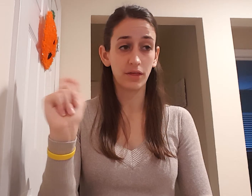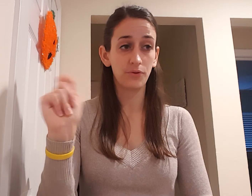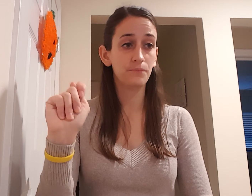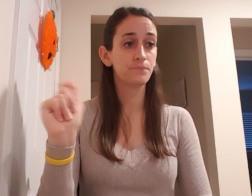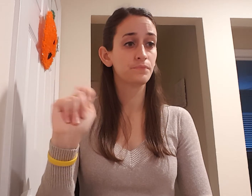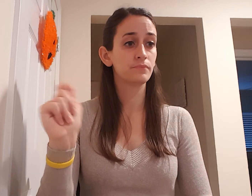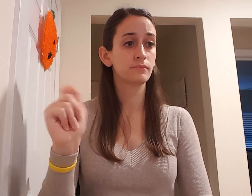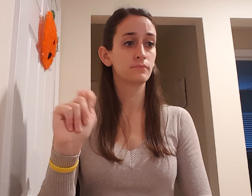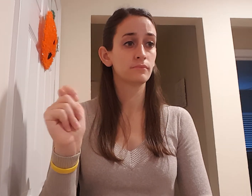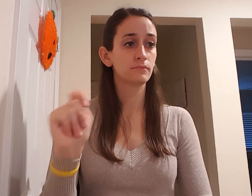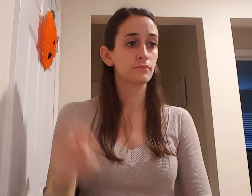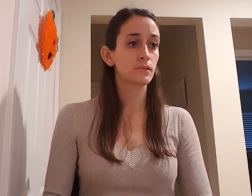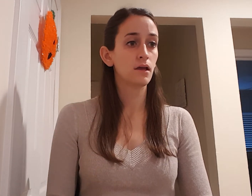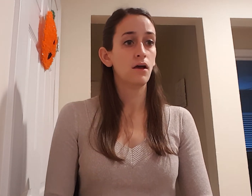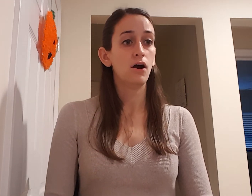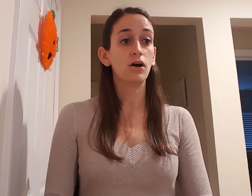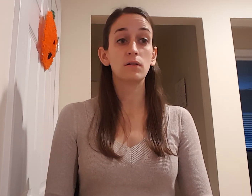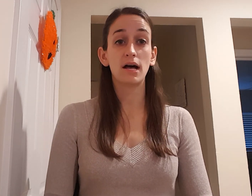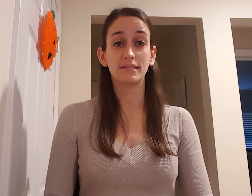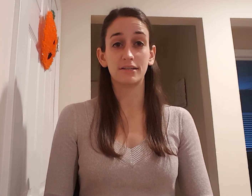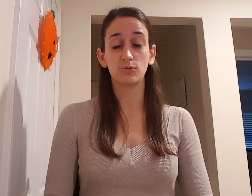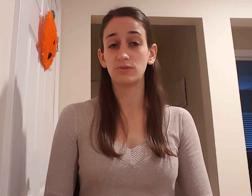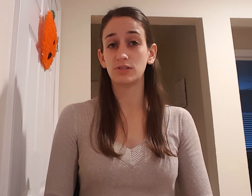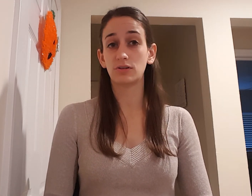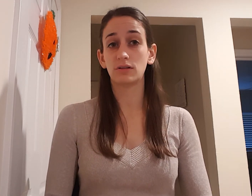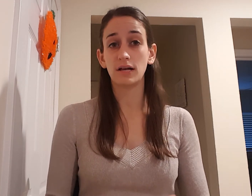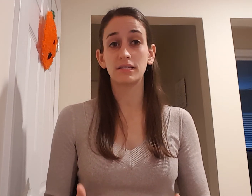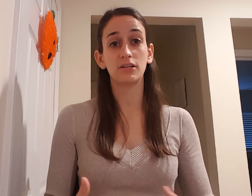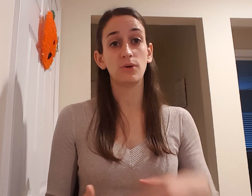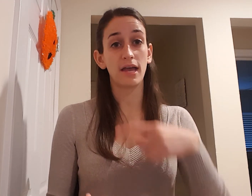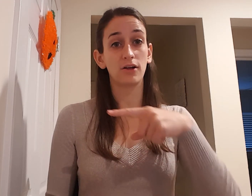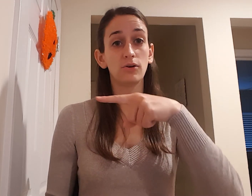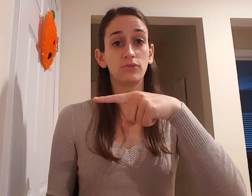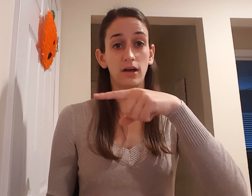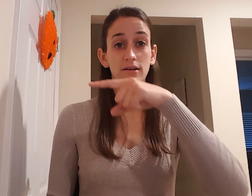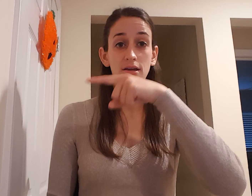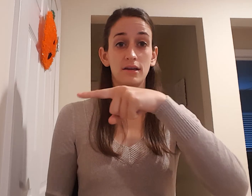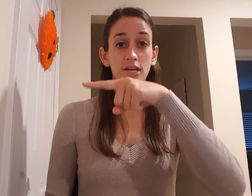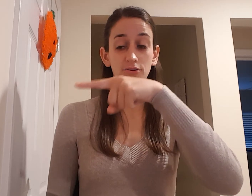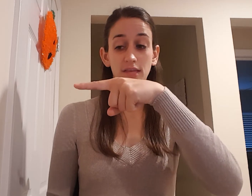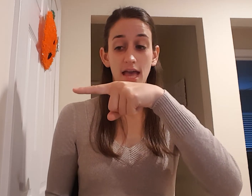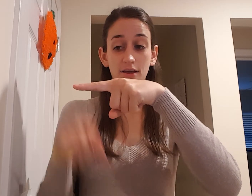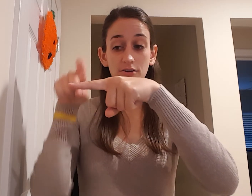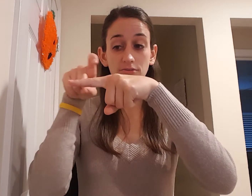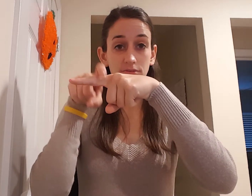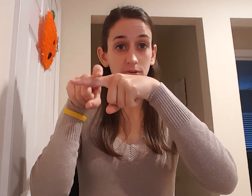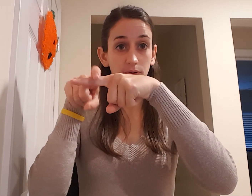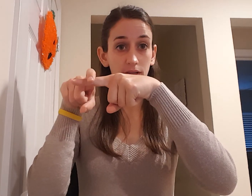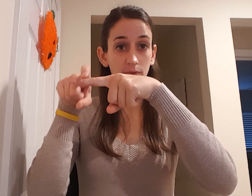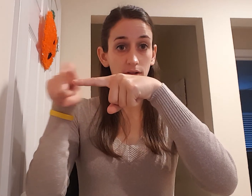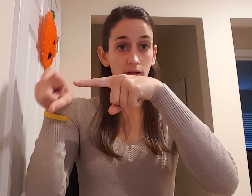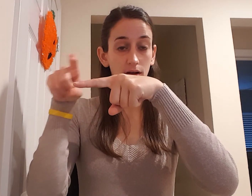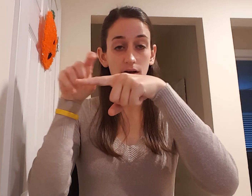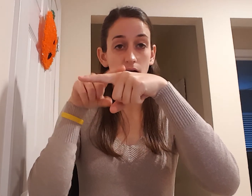bathroom, a closet. So if it's a closet that you hang clothes on, here's the hangers. You're putting them all on